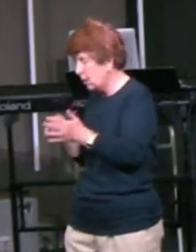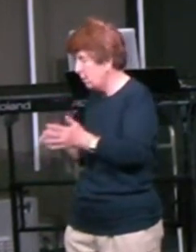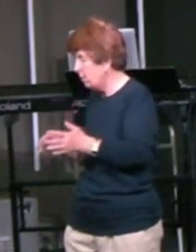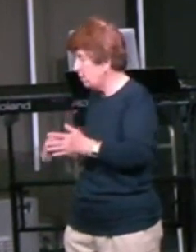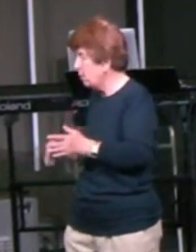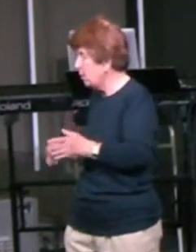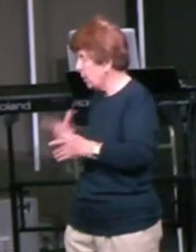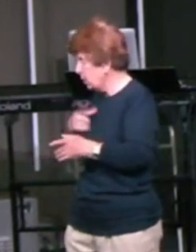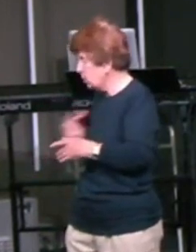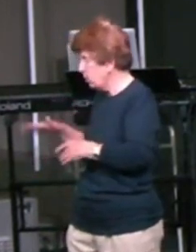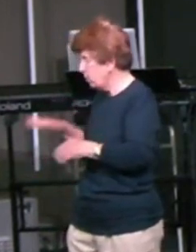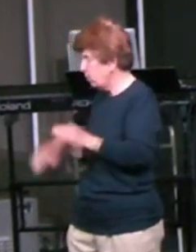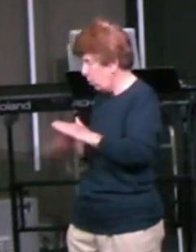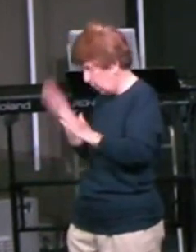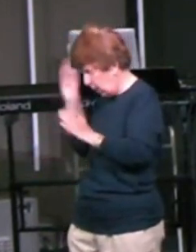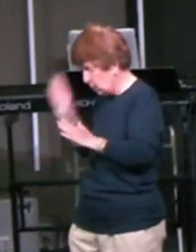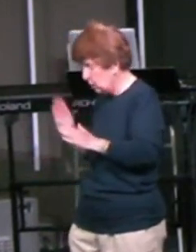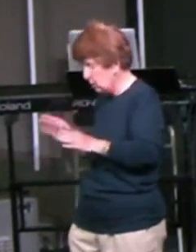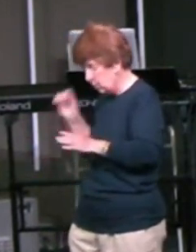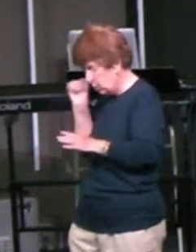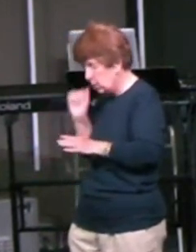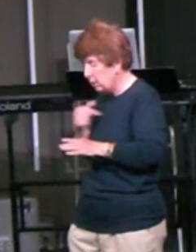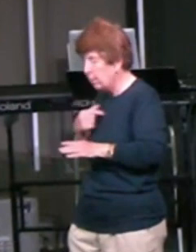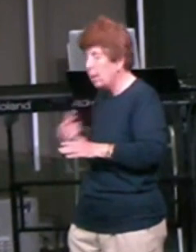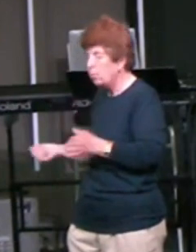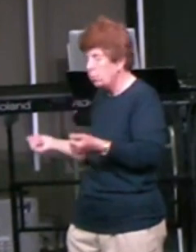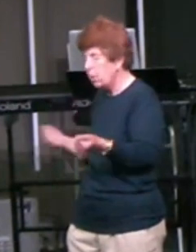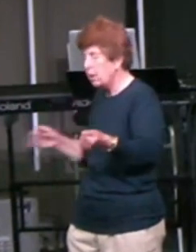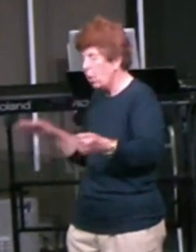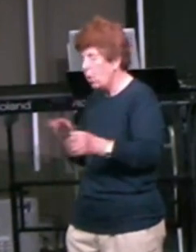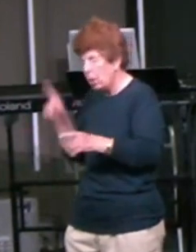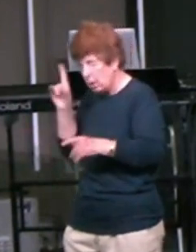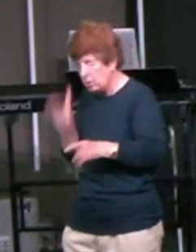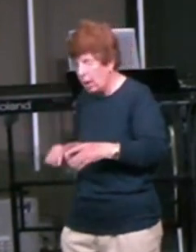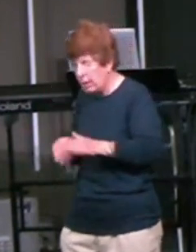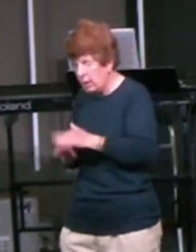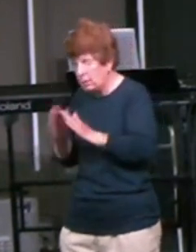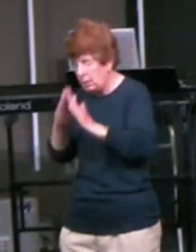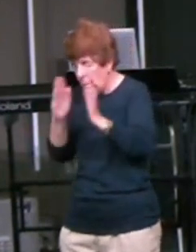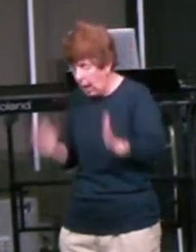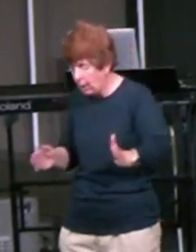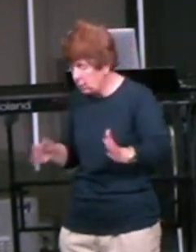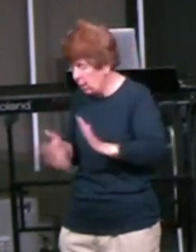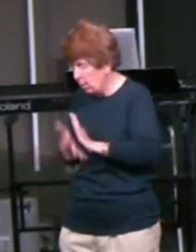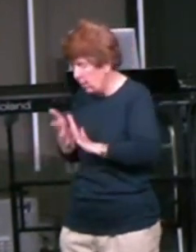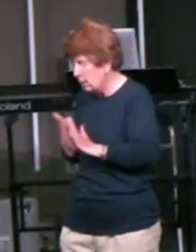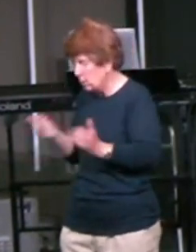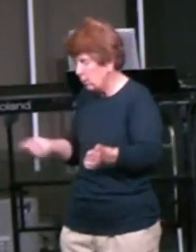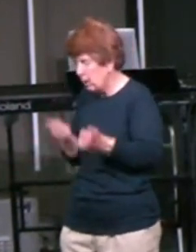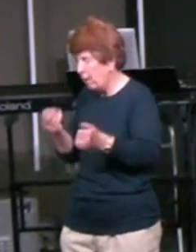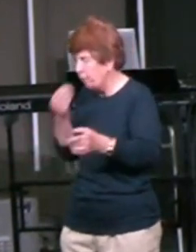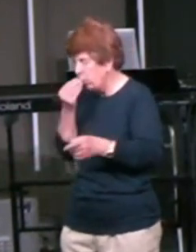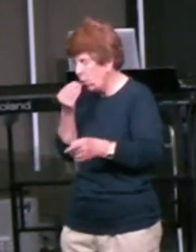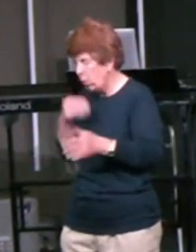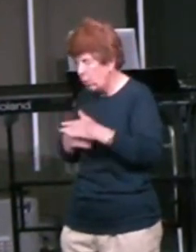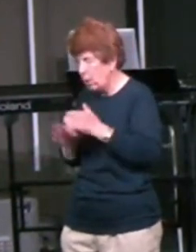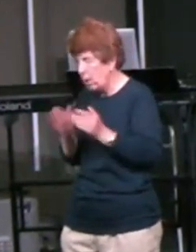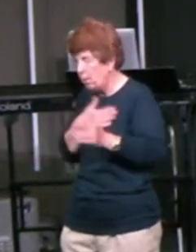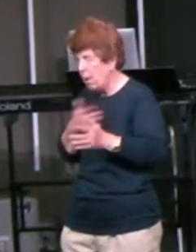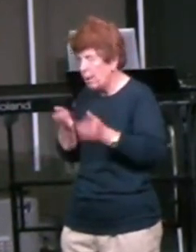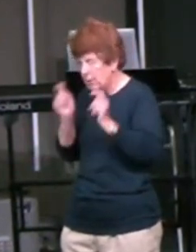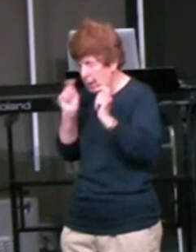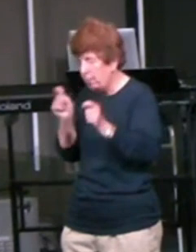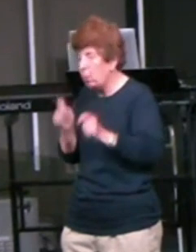been cheating me. Bring all the tithes into the storehouse, so there will be enough food in my